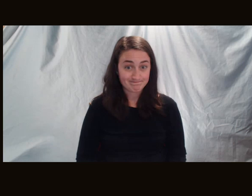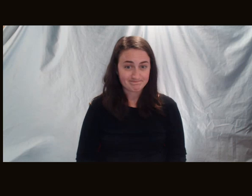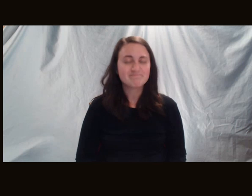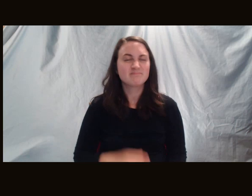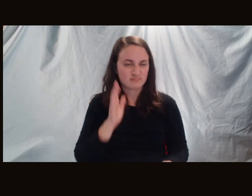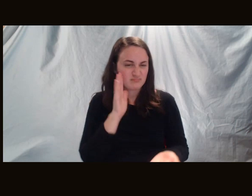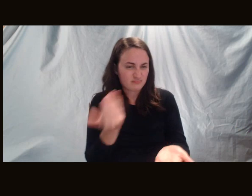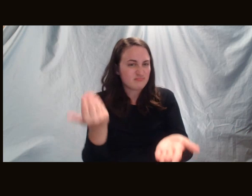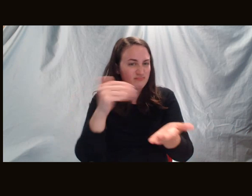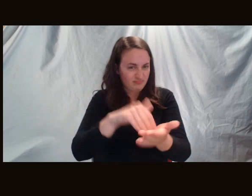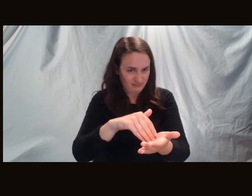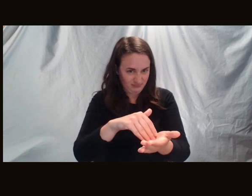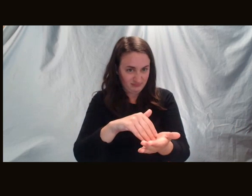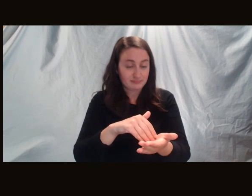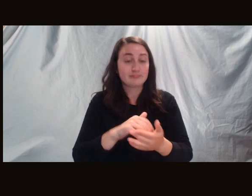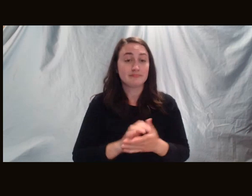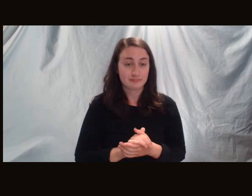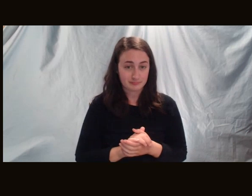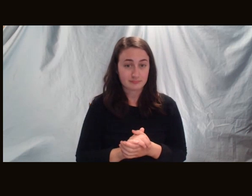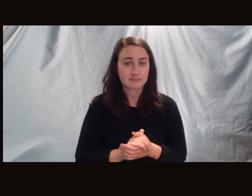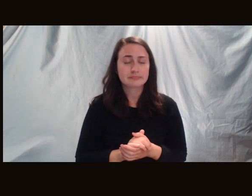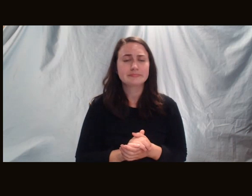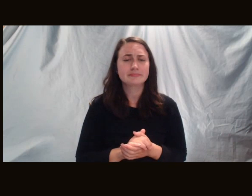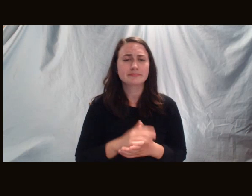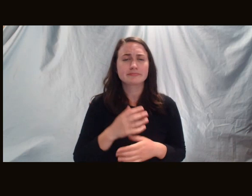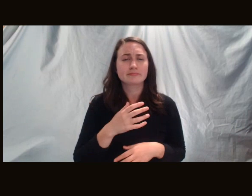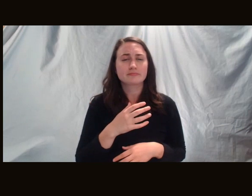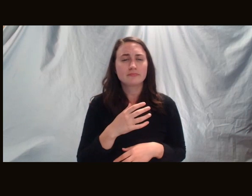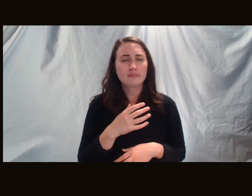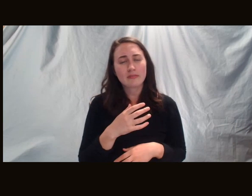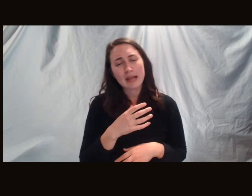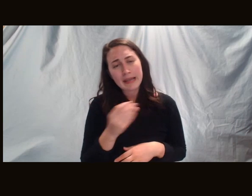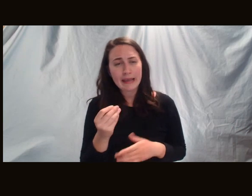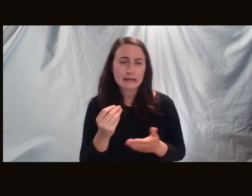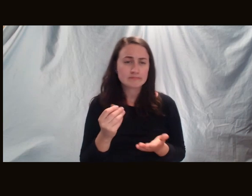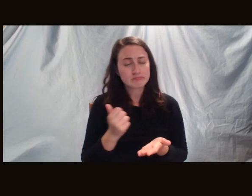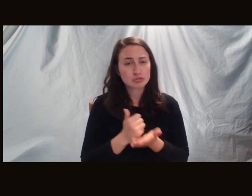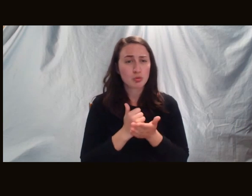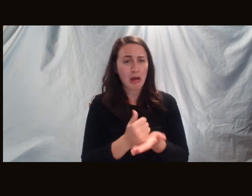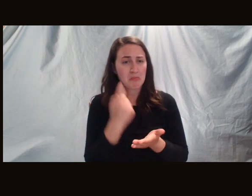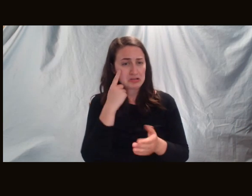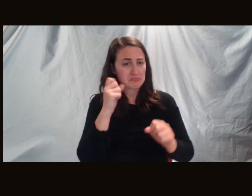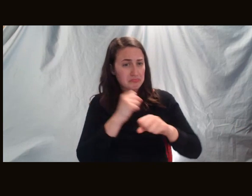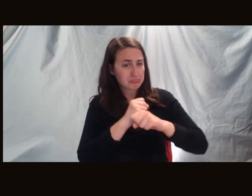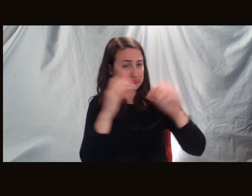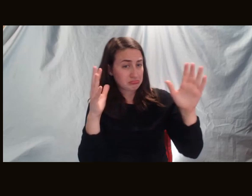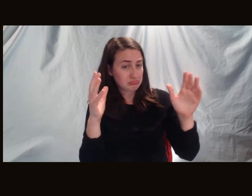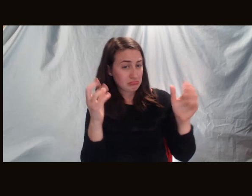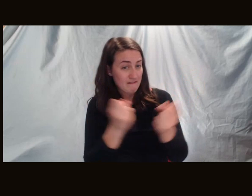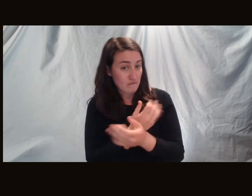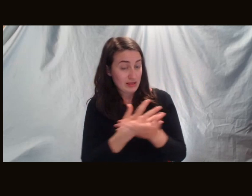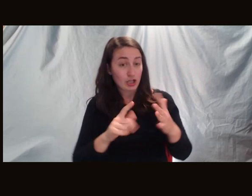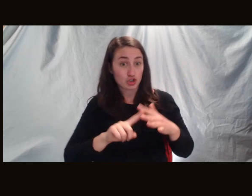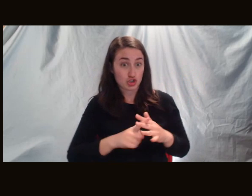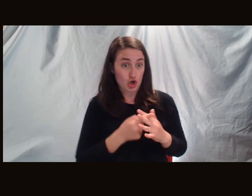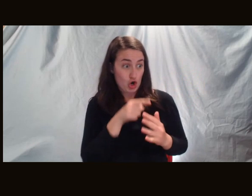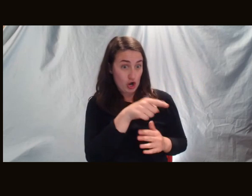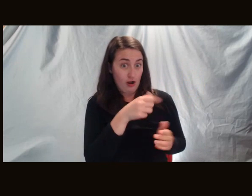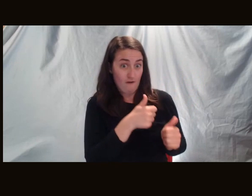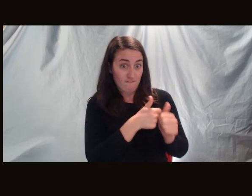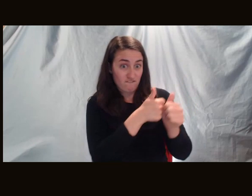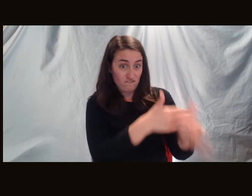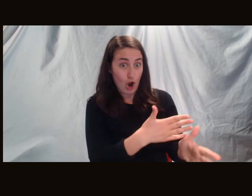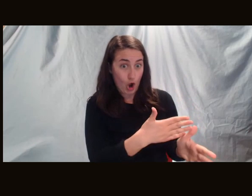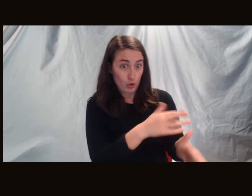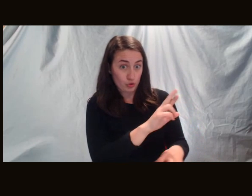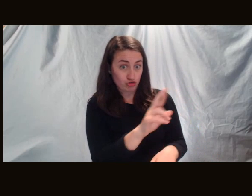one more time. And this time, actually, just so we can see how things come together, let's start with the follower's right turn into